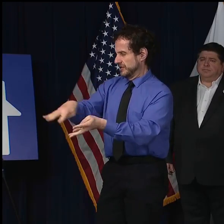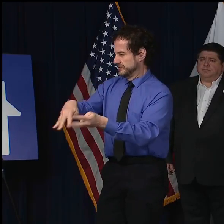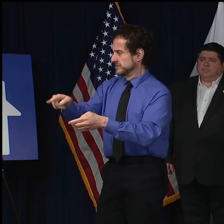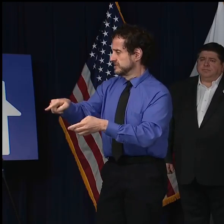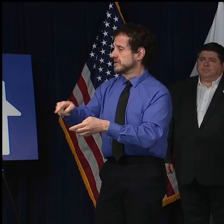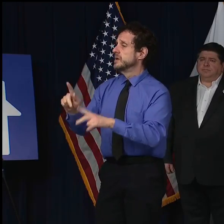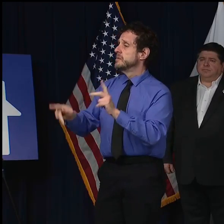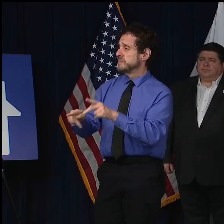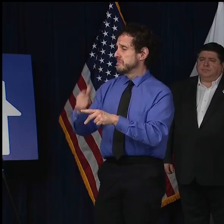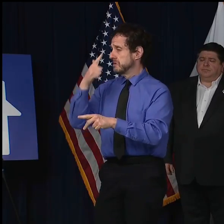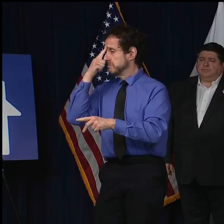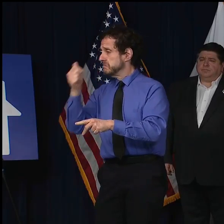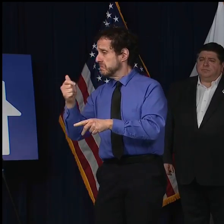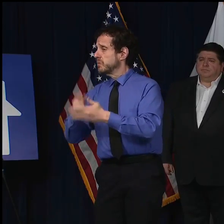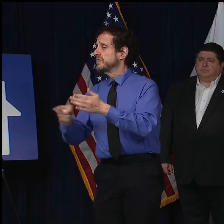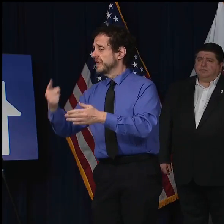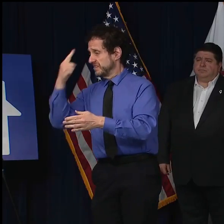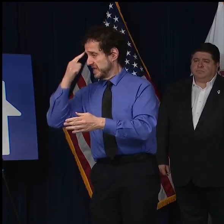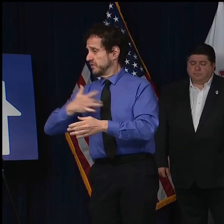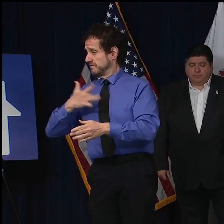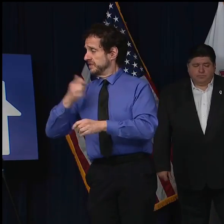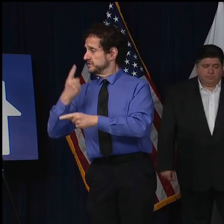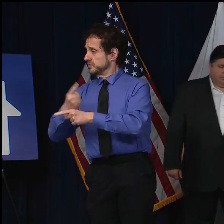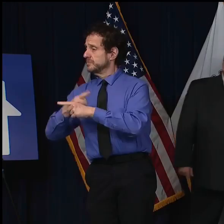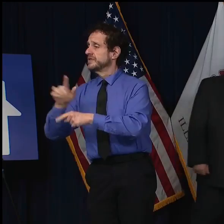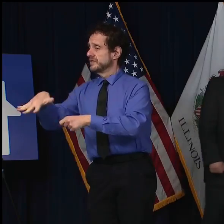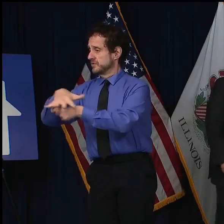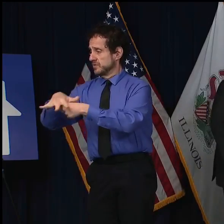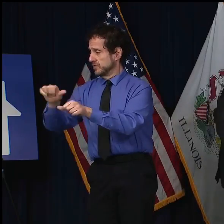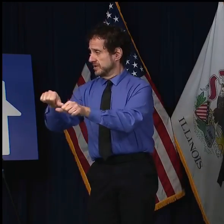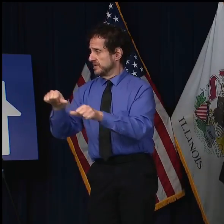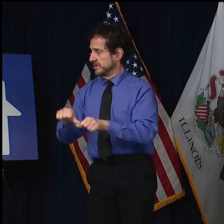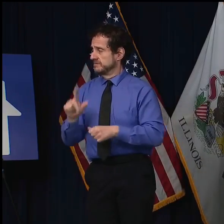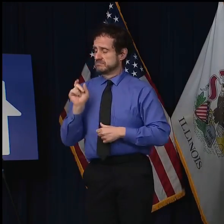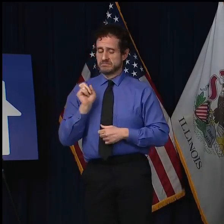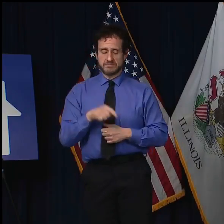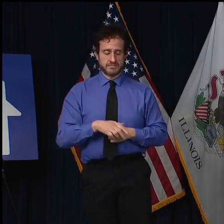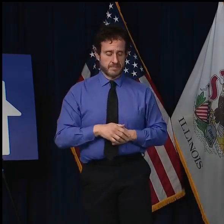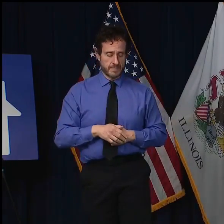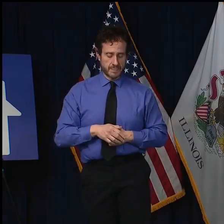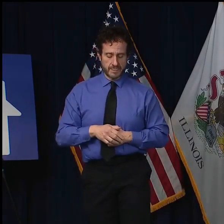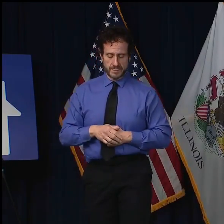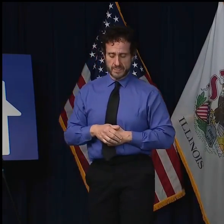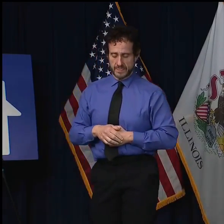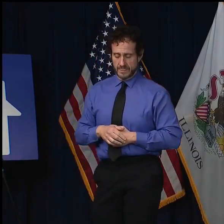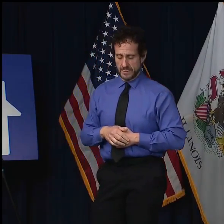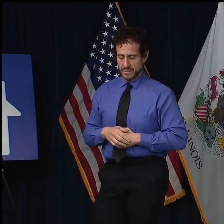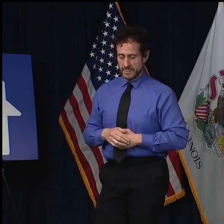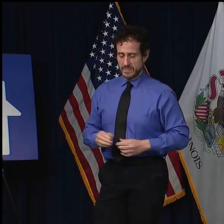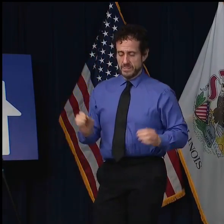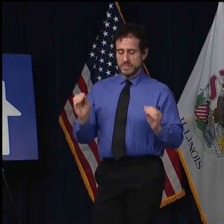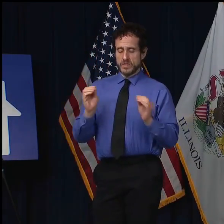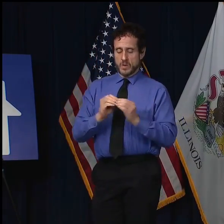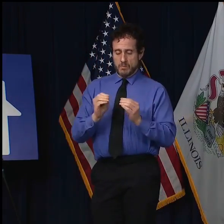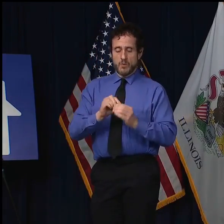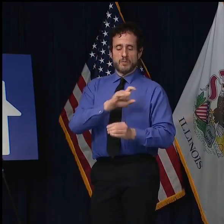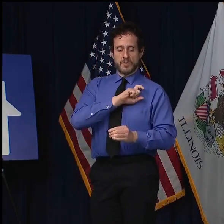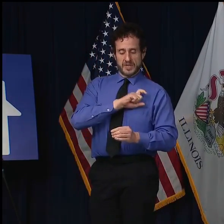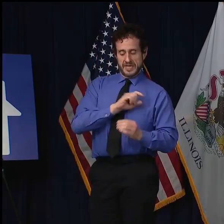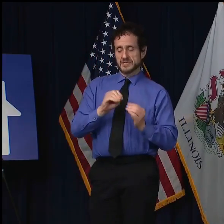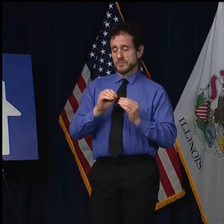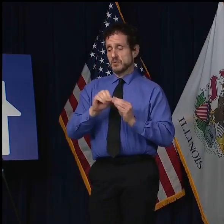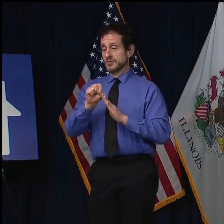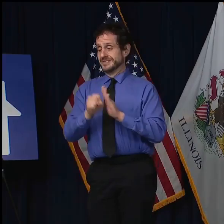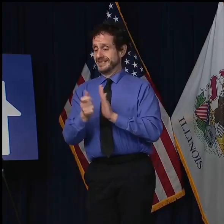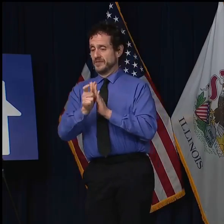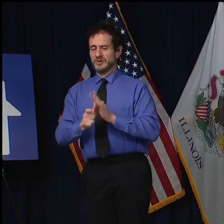their discretion to do what they think is appropriate in their locales. Mike Militich, Quincy Media. A growing number of police and state's attorneys say they will